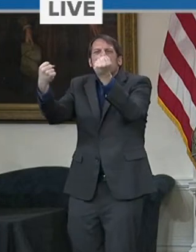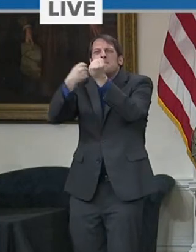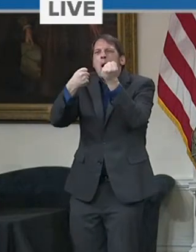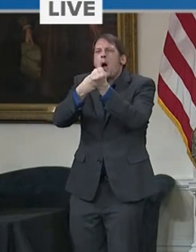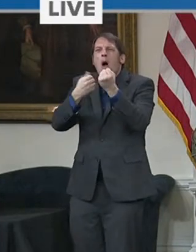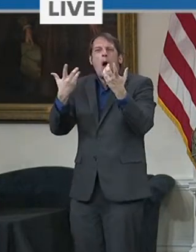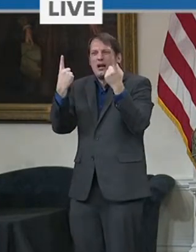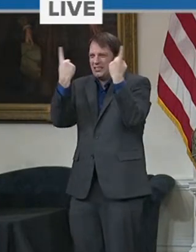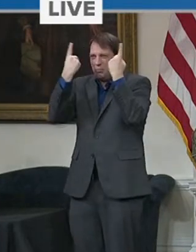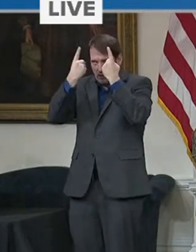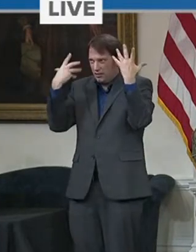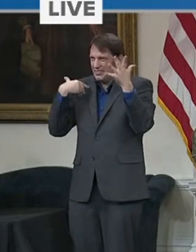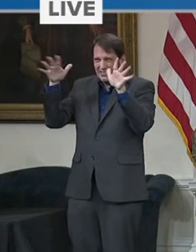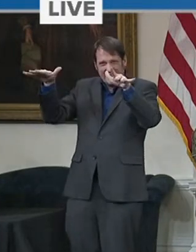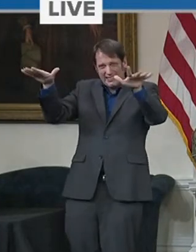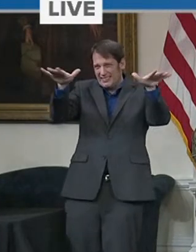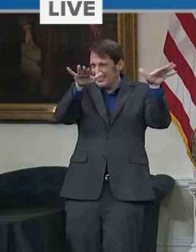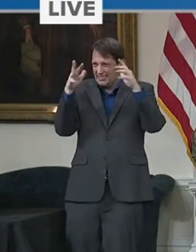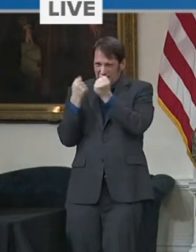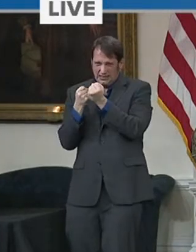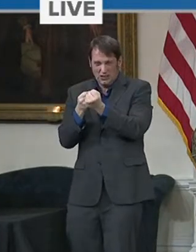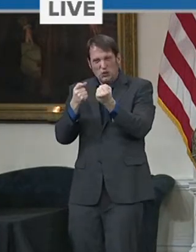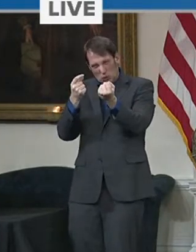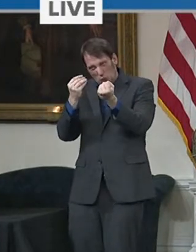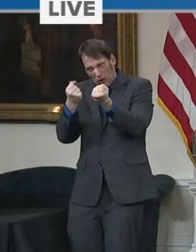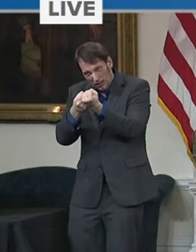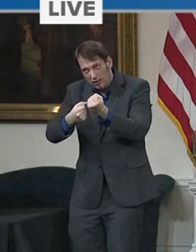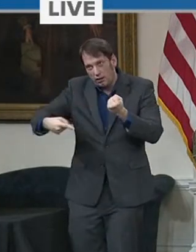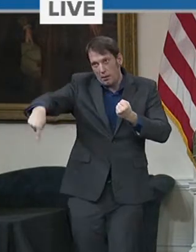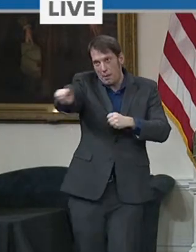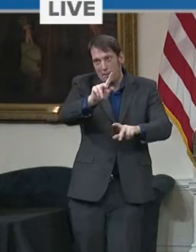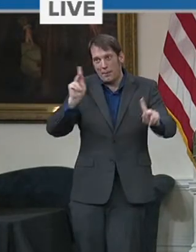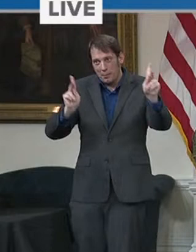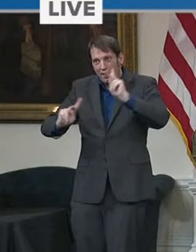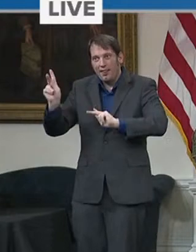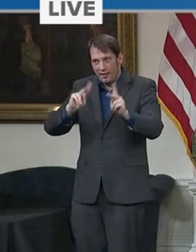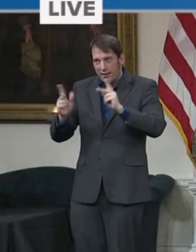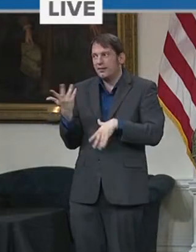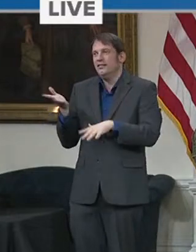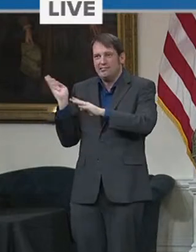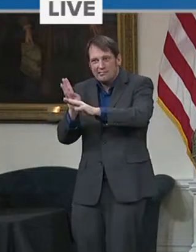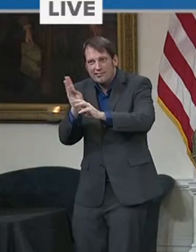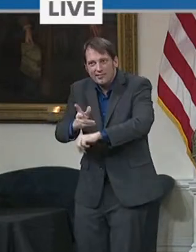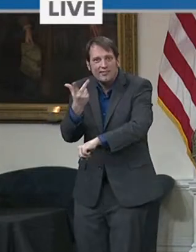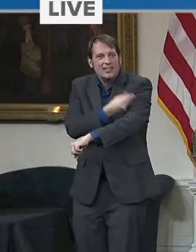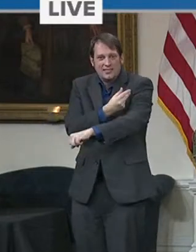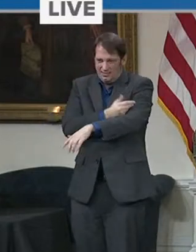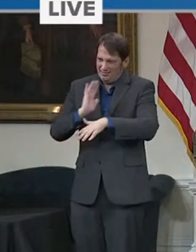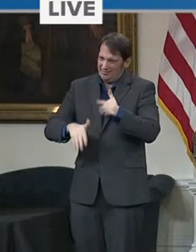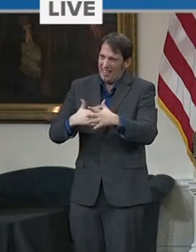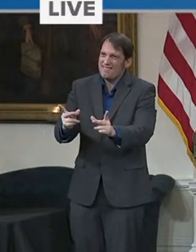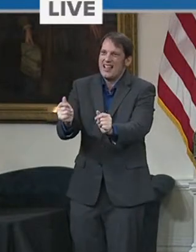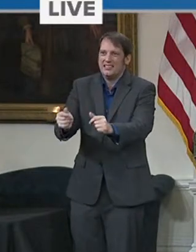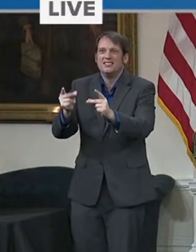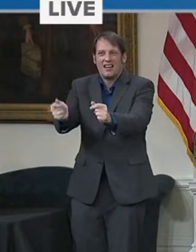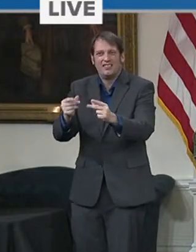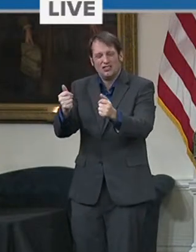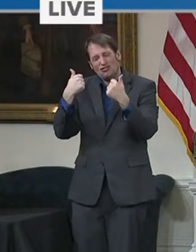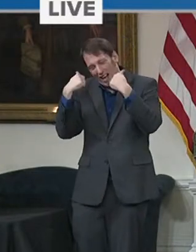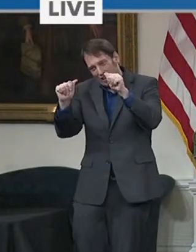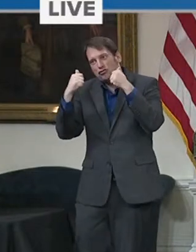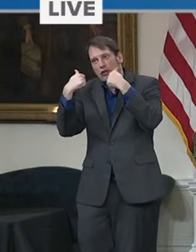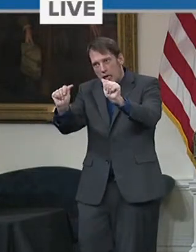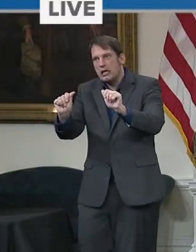support the vaccinators, to help them get shots into arms as quickly as possible. And we will not